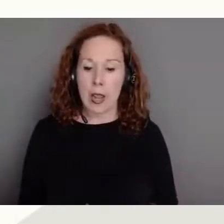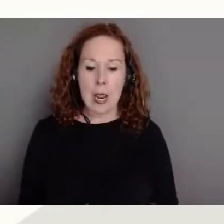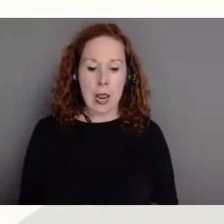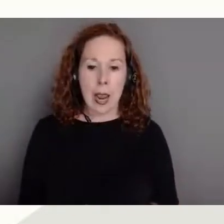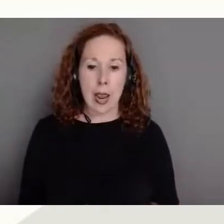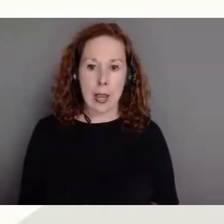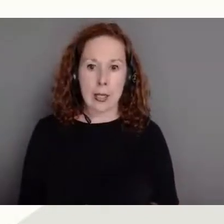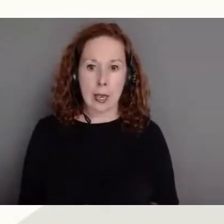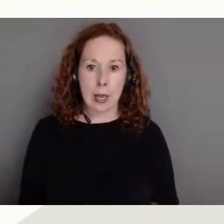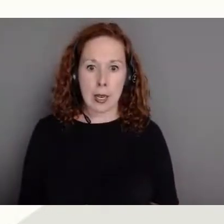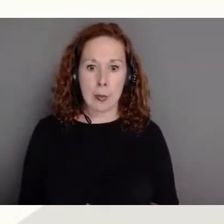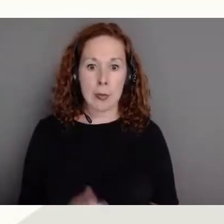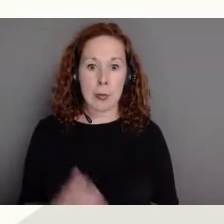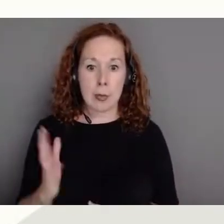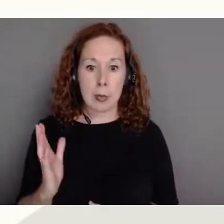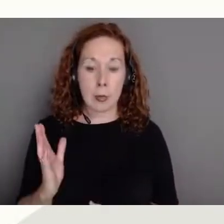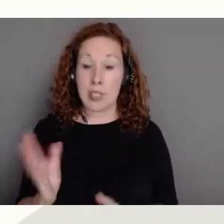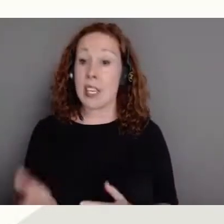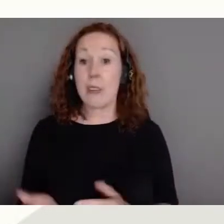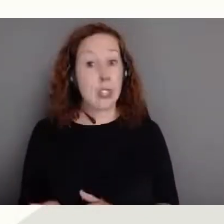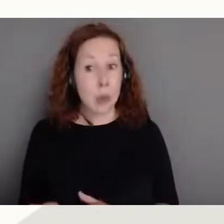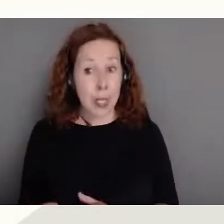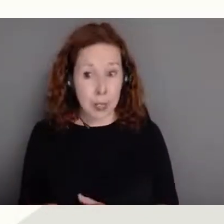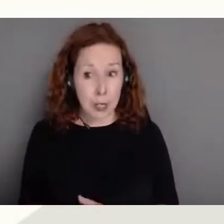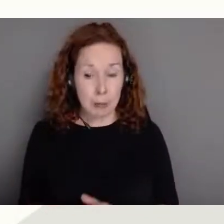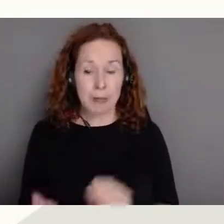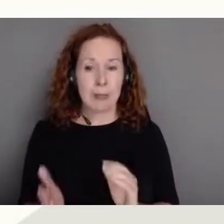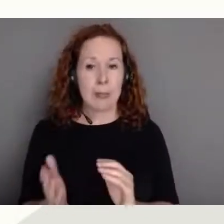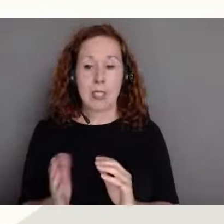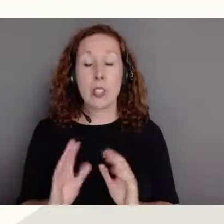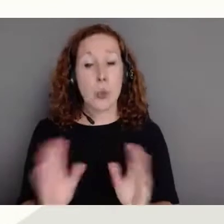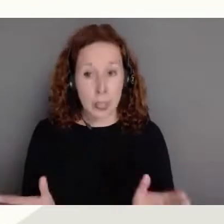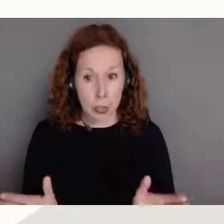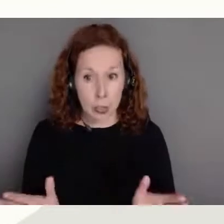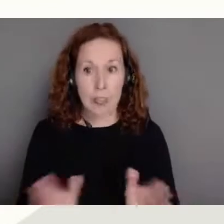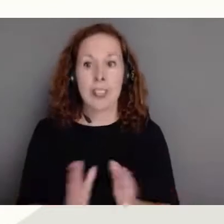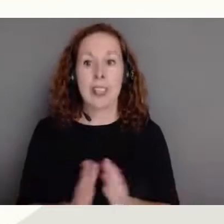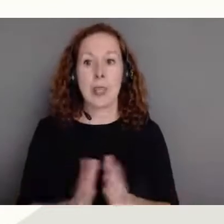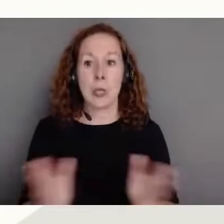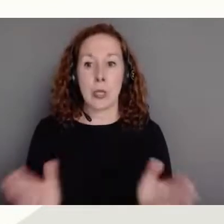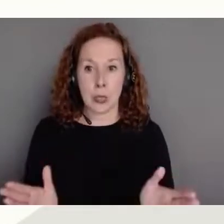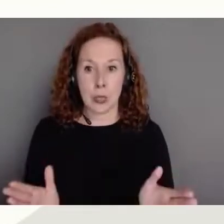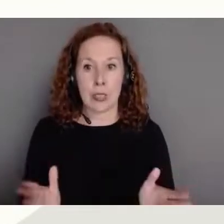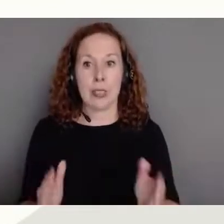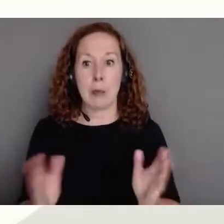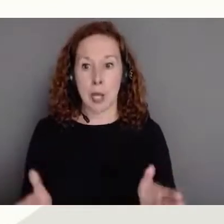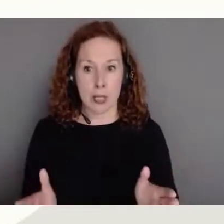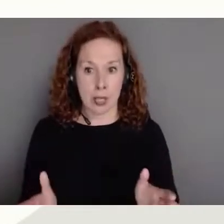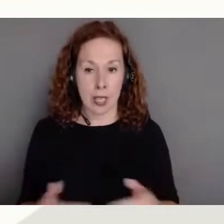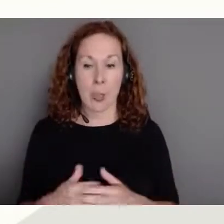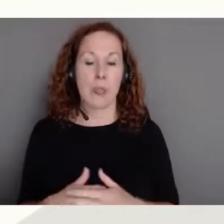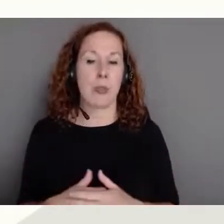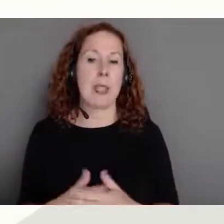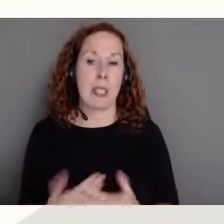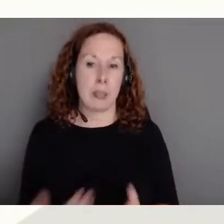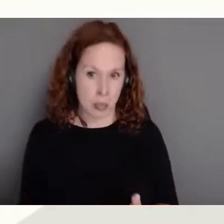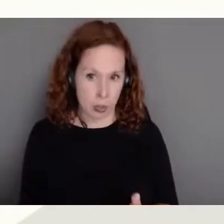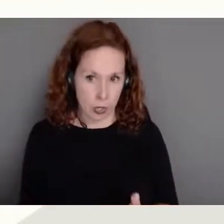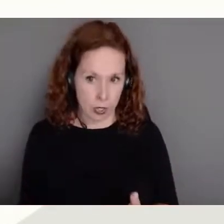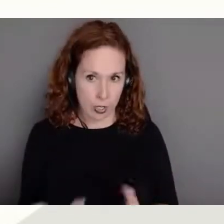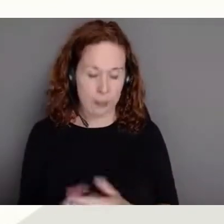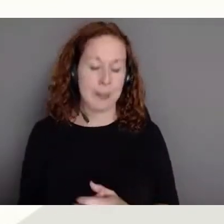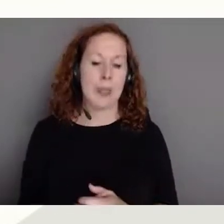sister. Yeah. And with a deaf instructor, it's critical that you learn American Sign Language from a